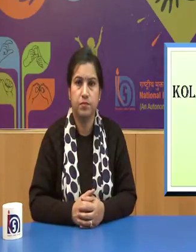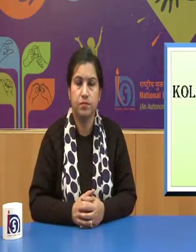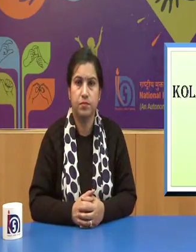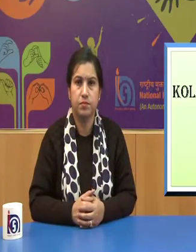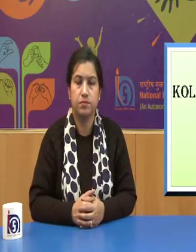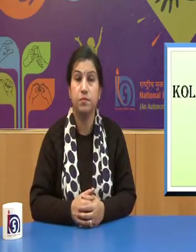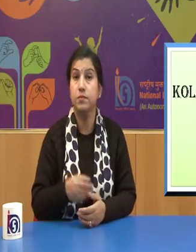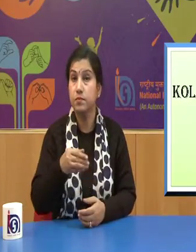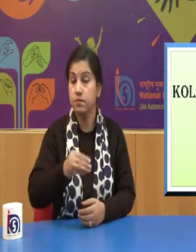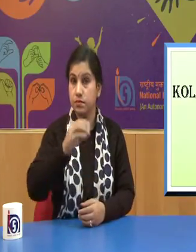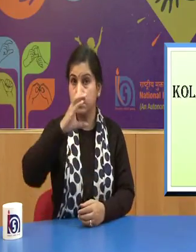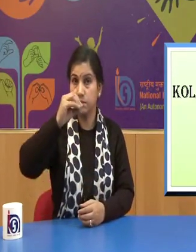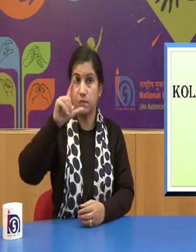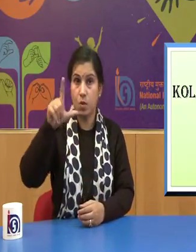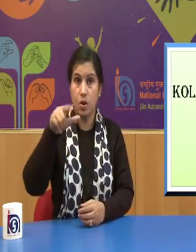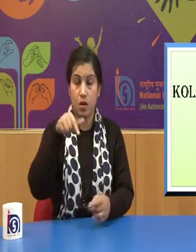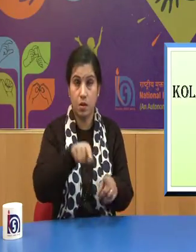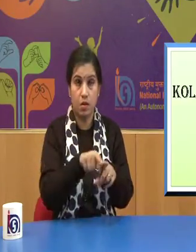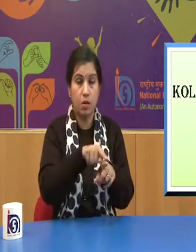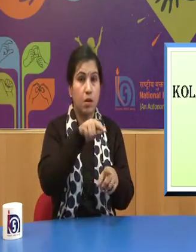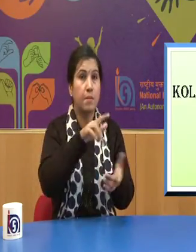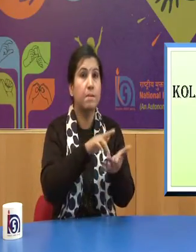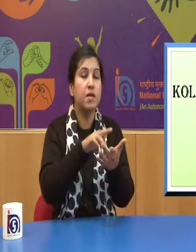Kol lived in the Chota Nagpur region.